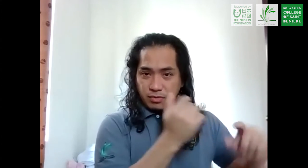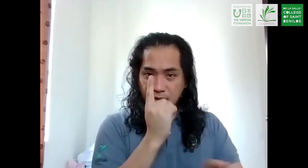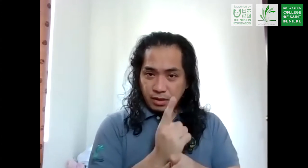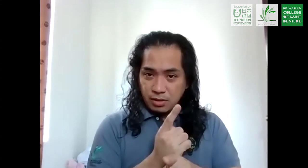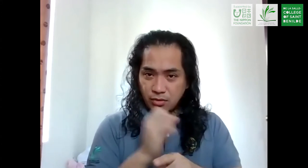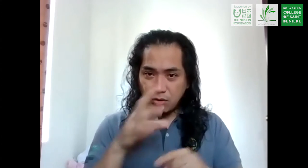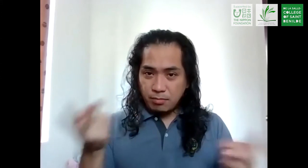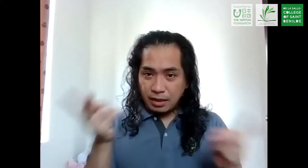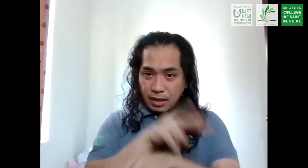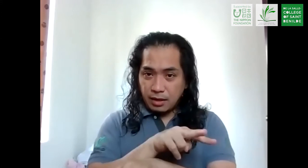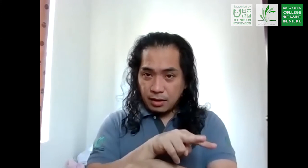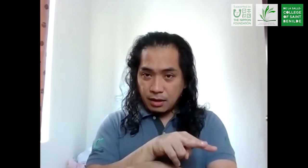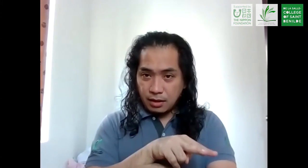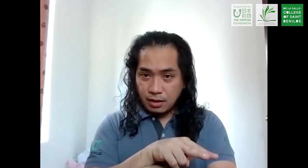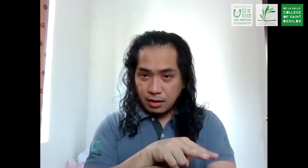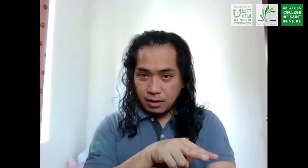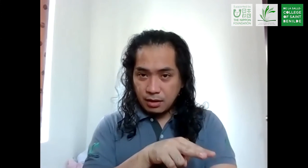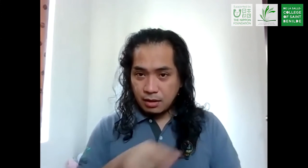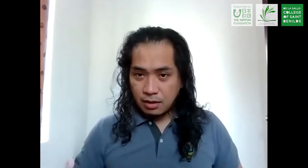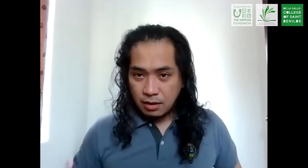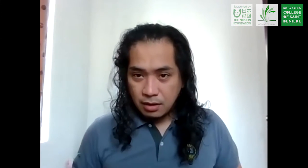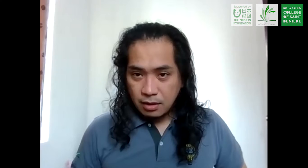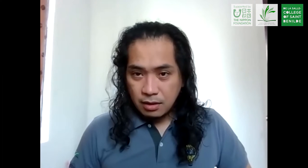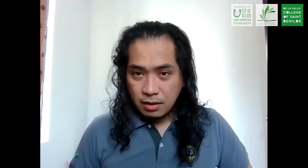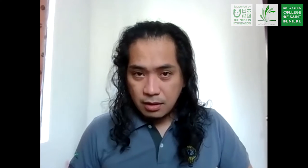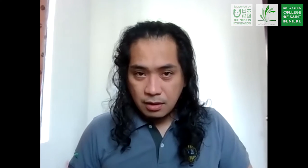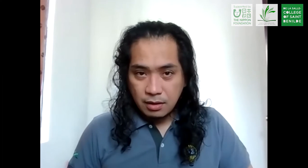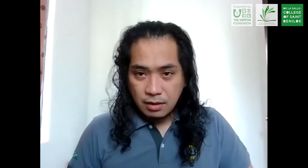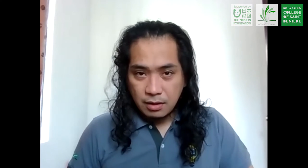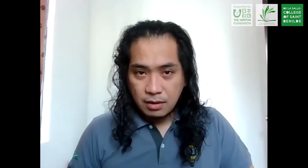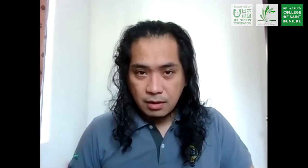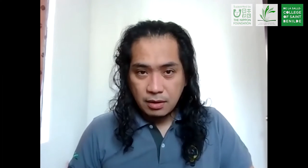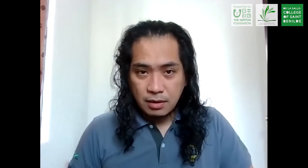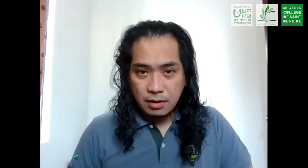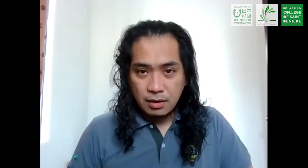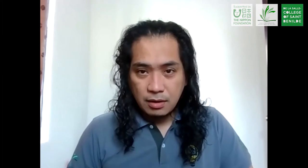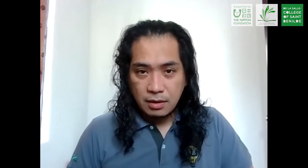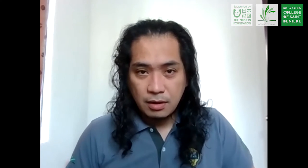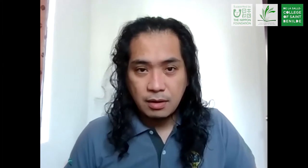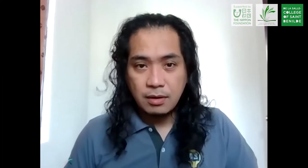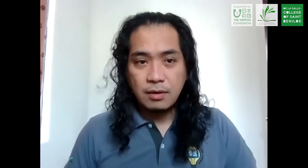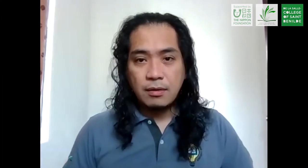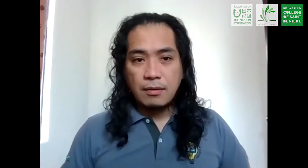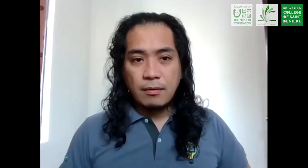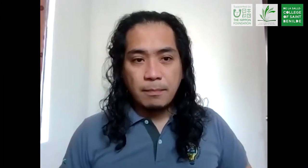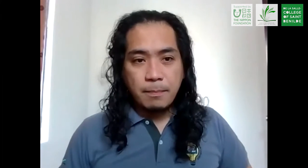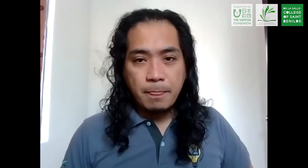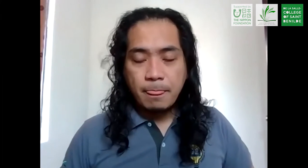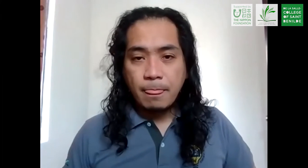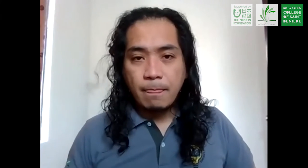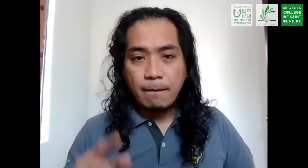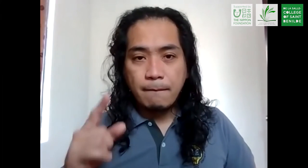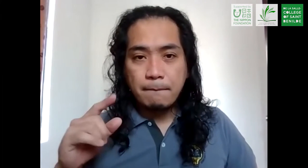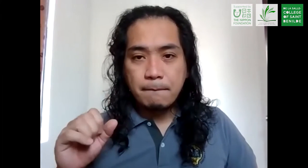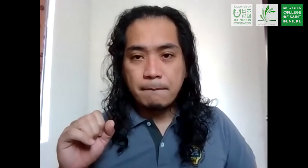how is the orientation? It just means that it always starts with the small, always starts with where it's small.